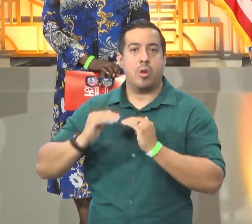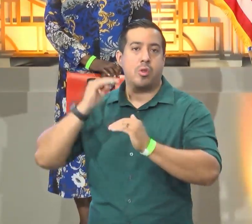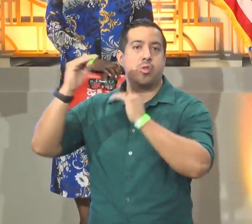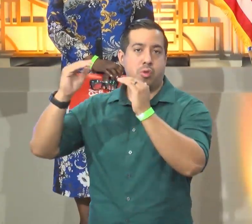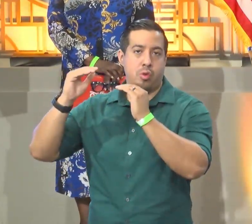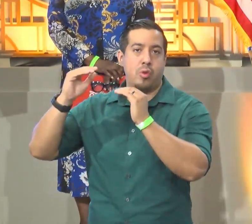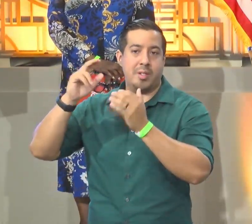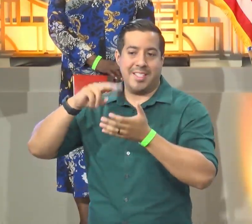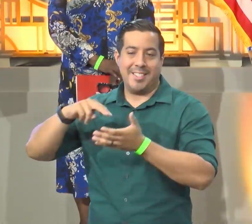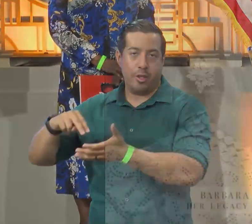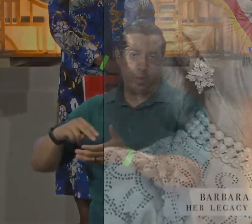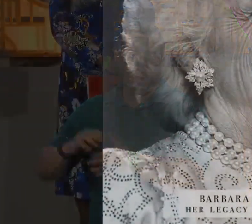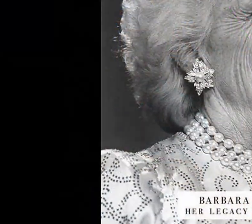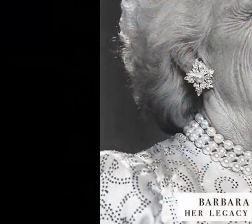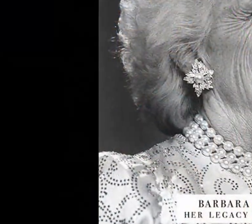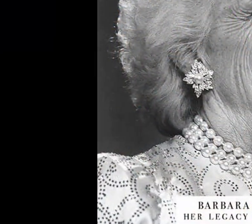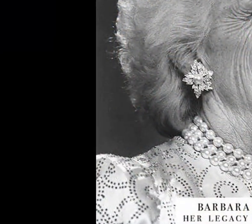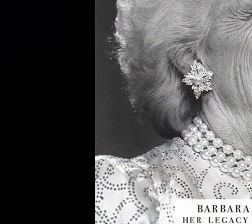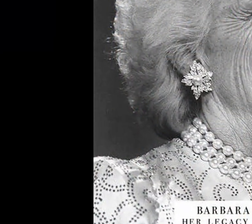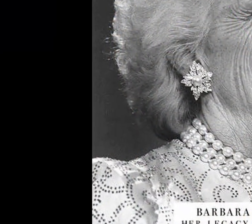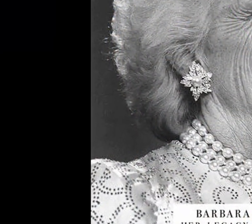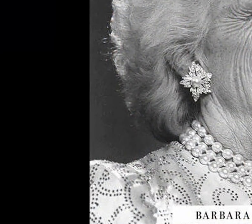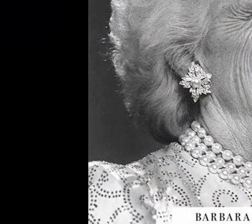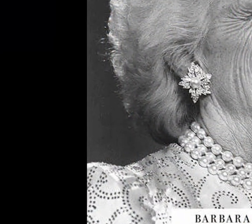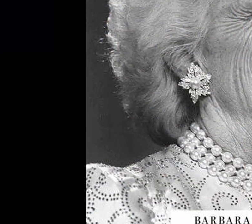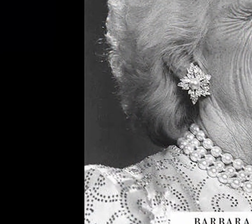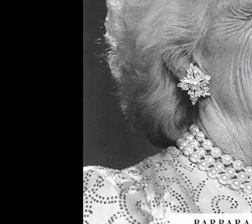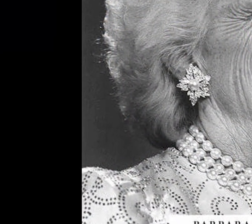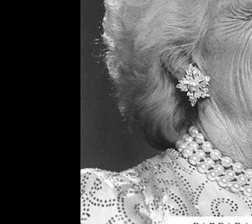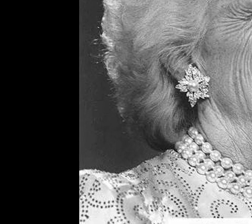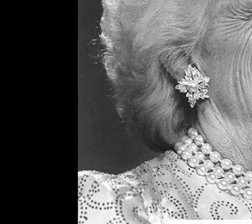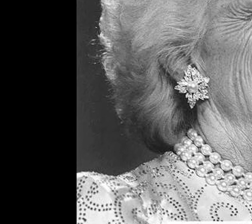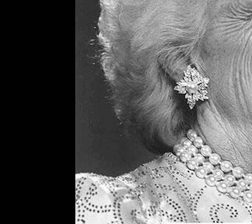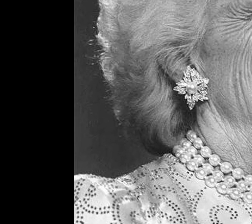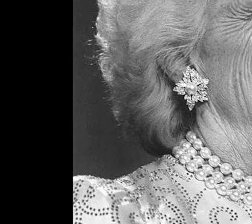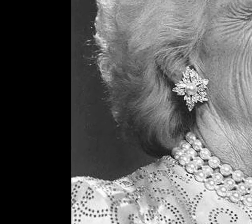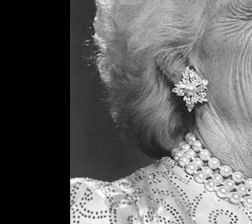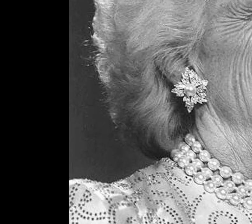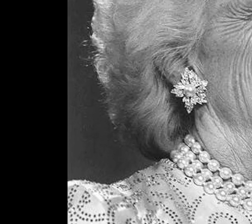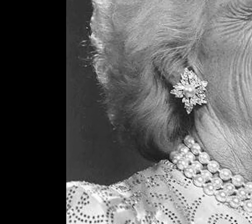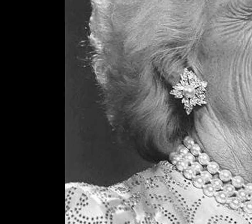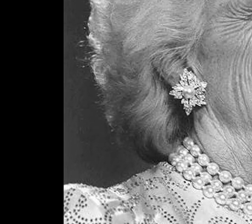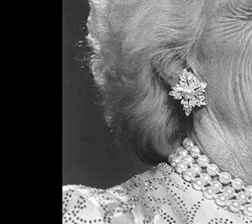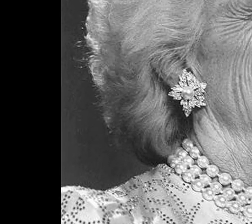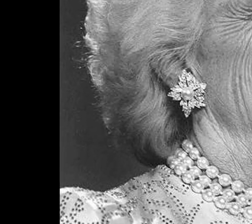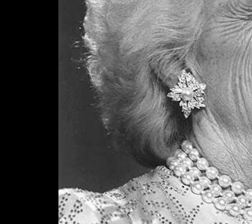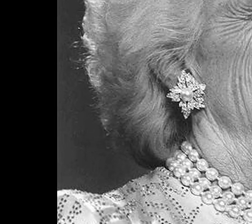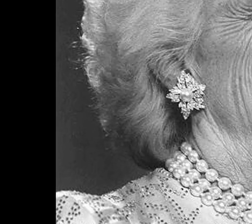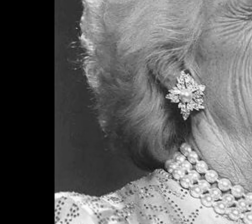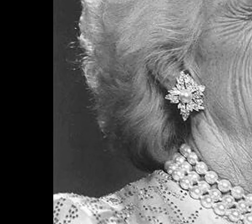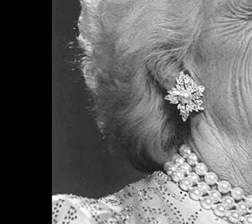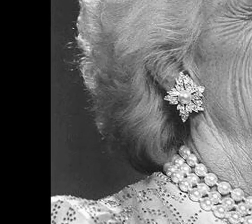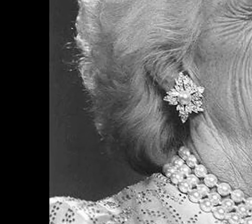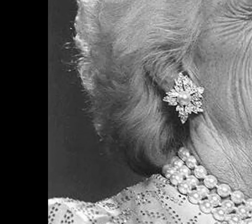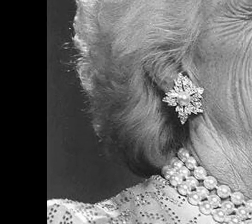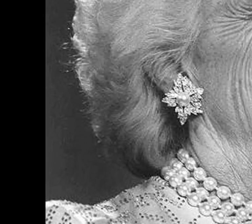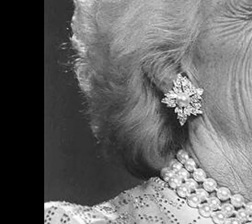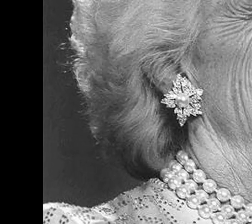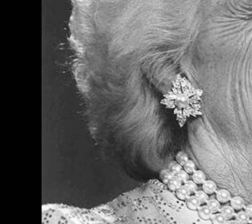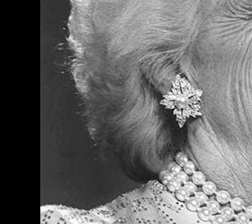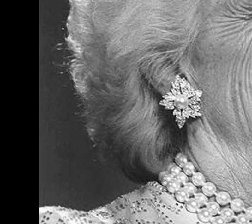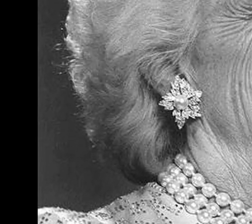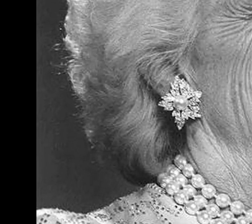blueprint. Today is a special day of remembrance of our beloved Barbara Bush on her